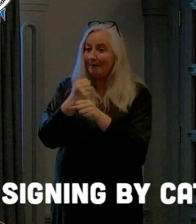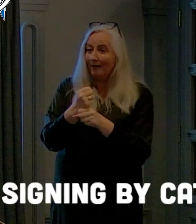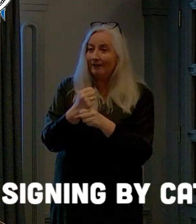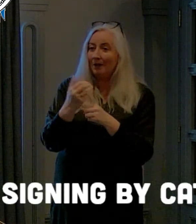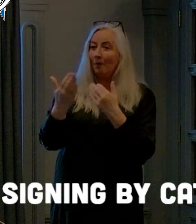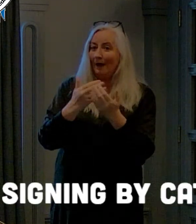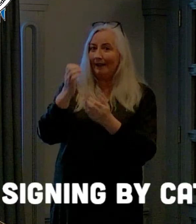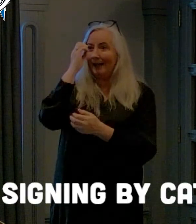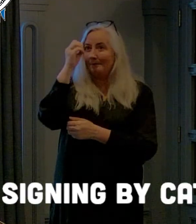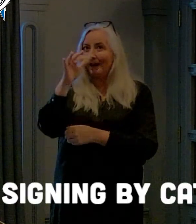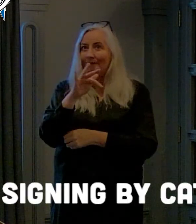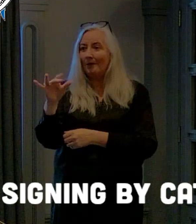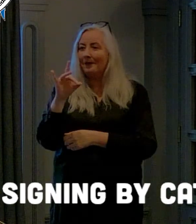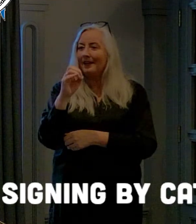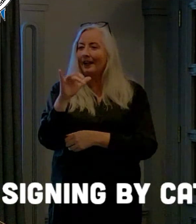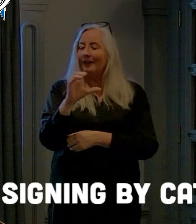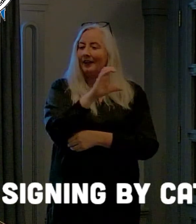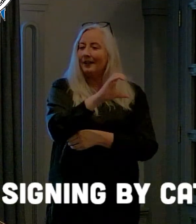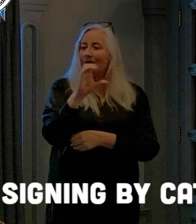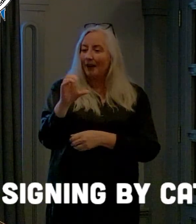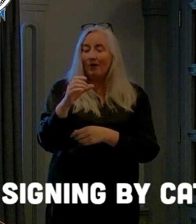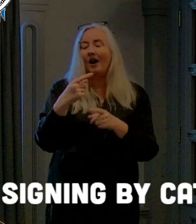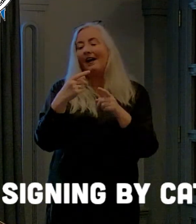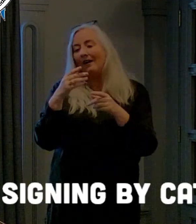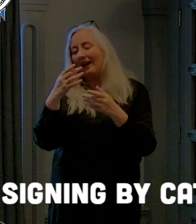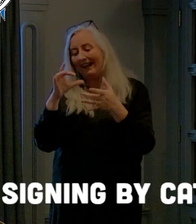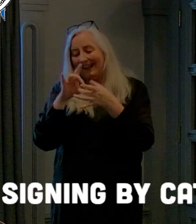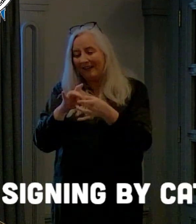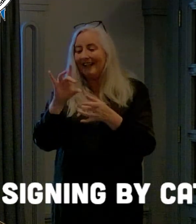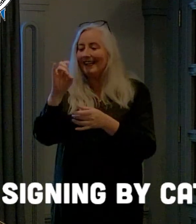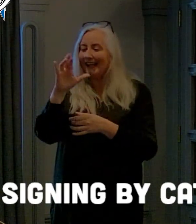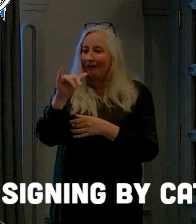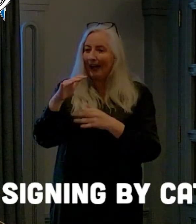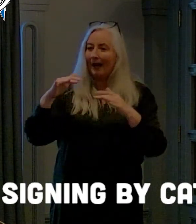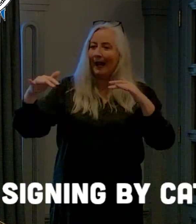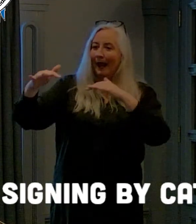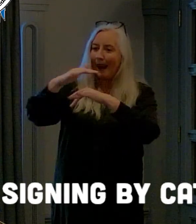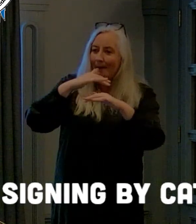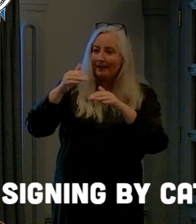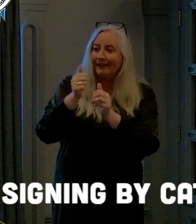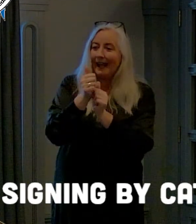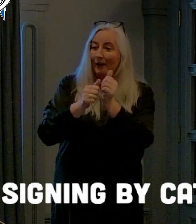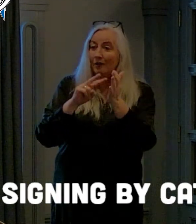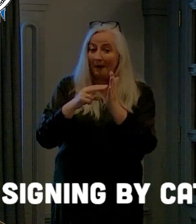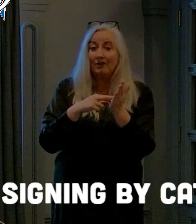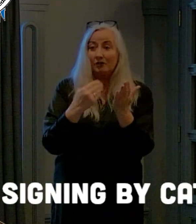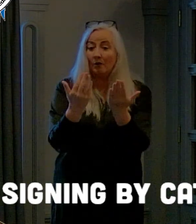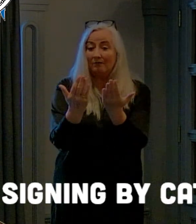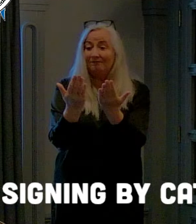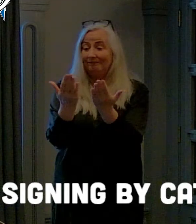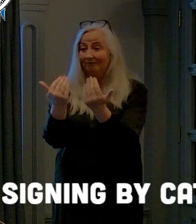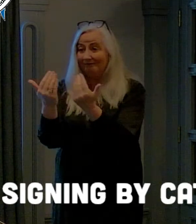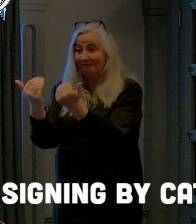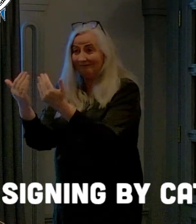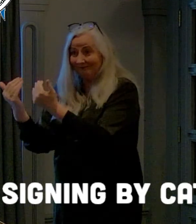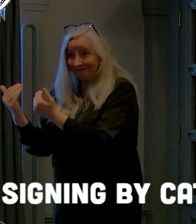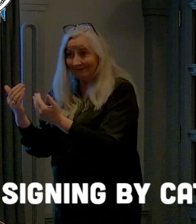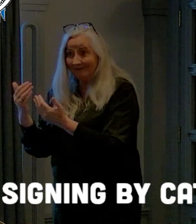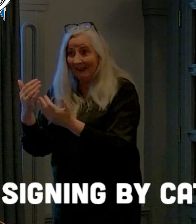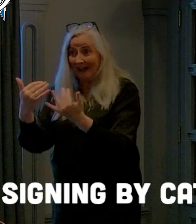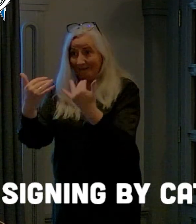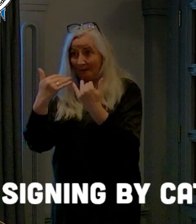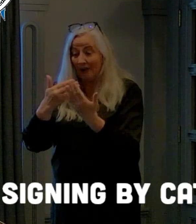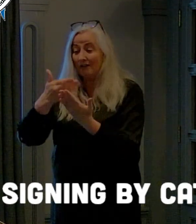the Kerry County Council, Kerry Climate Action Plan. We submitted that, you know, a number of page document that